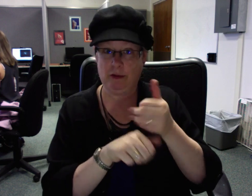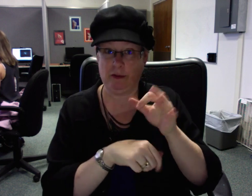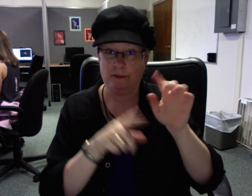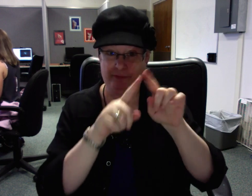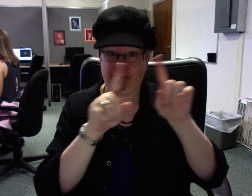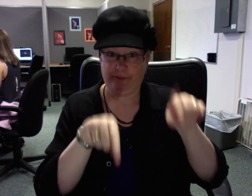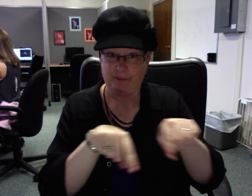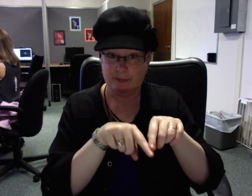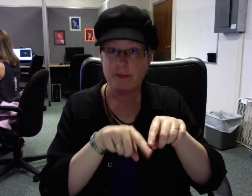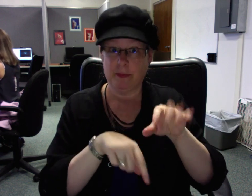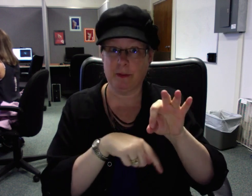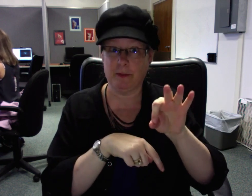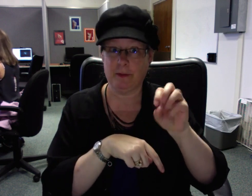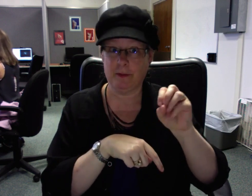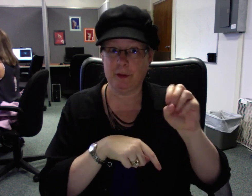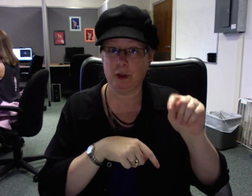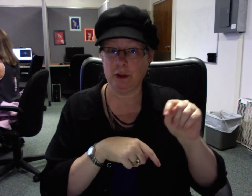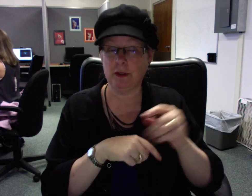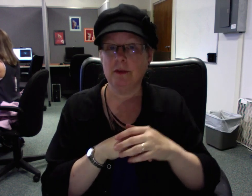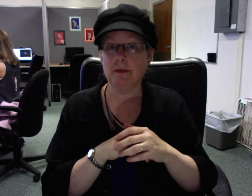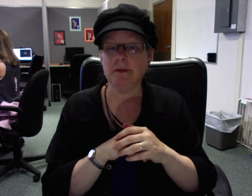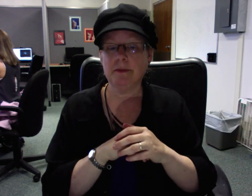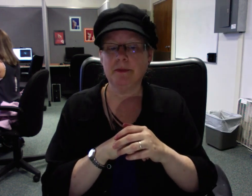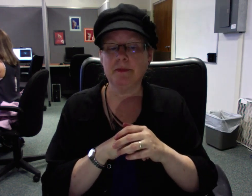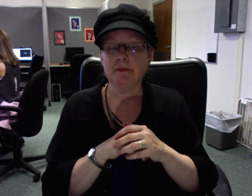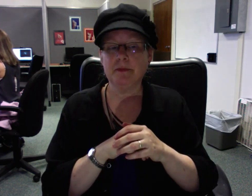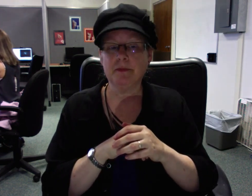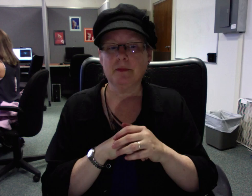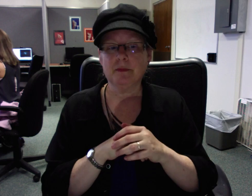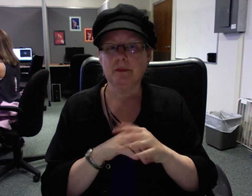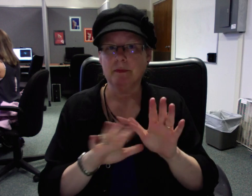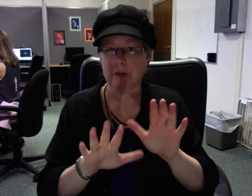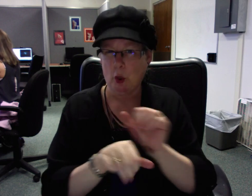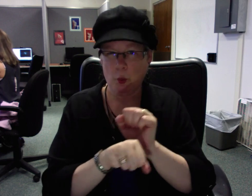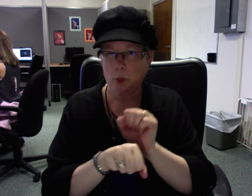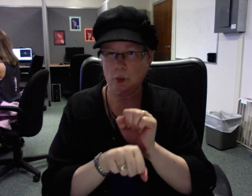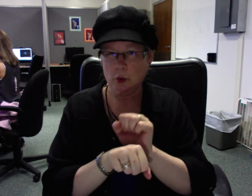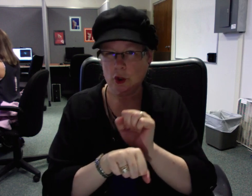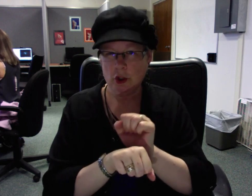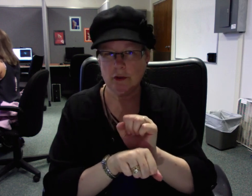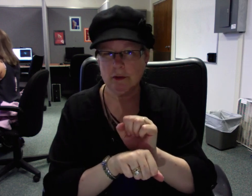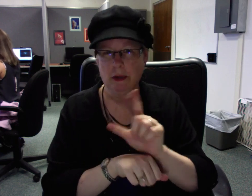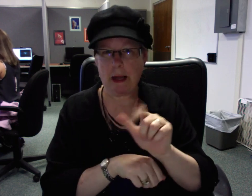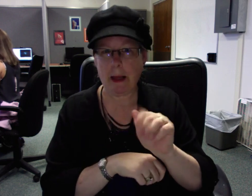the cement costs $14 per cubic foot.